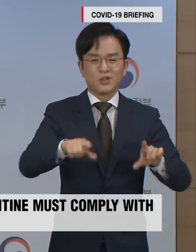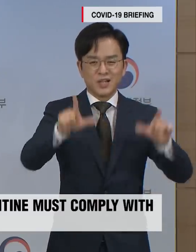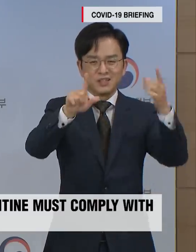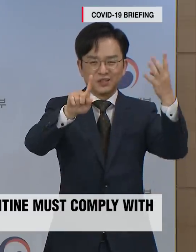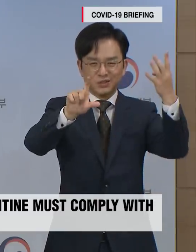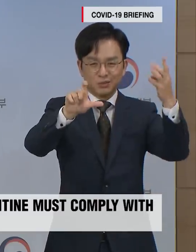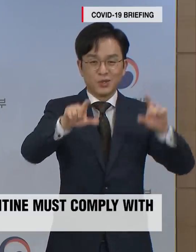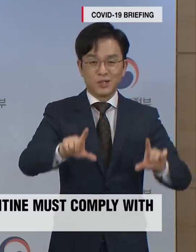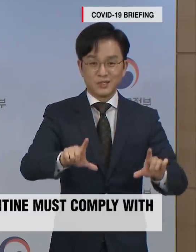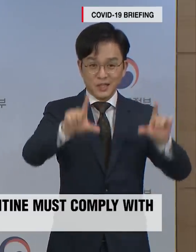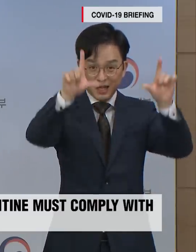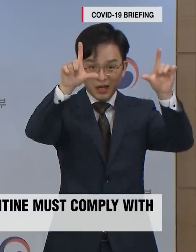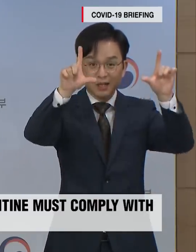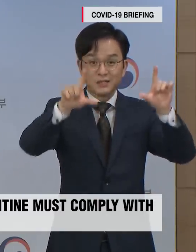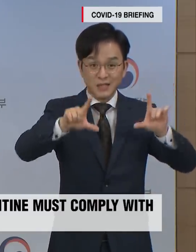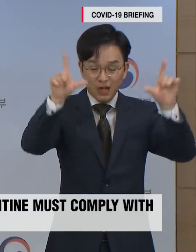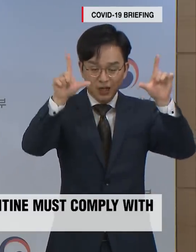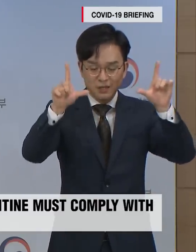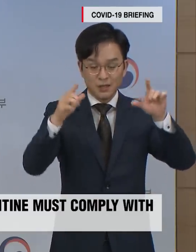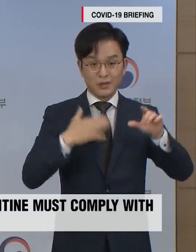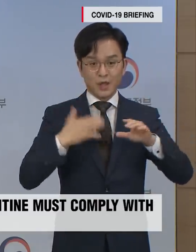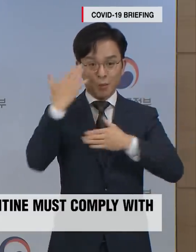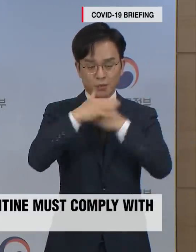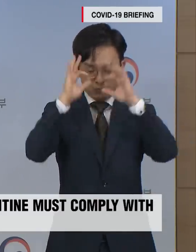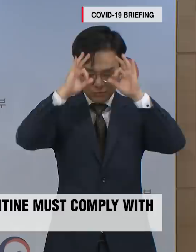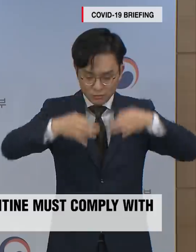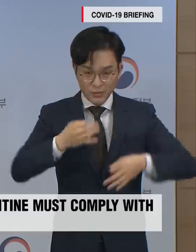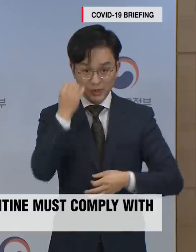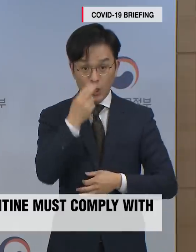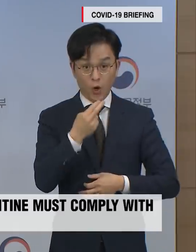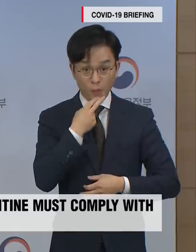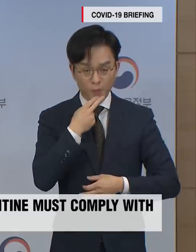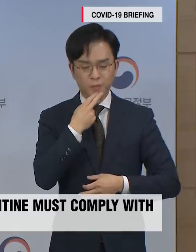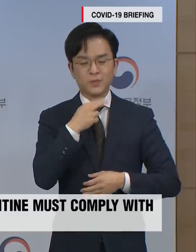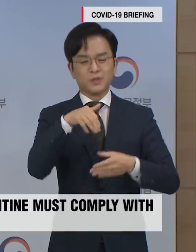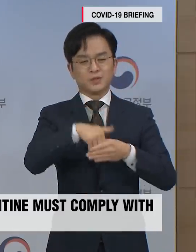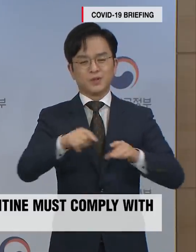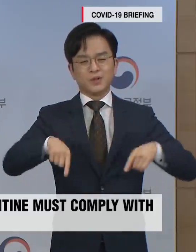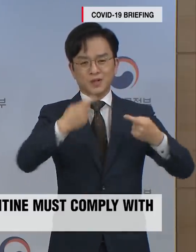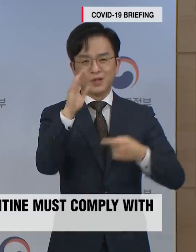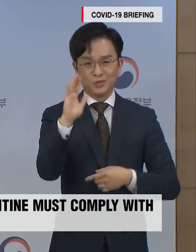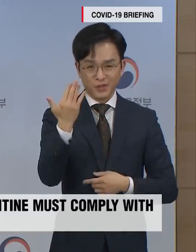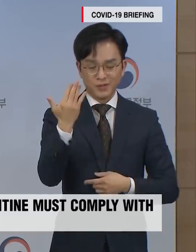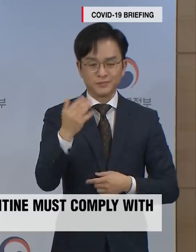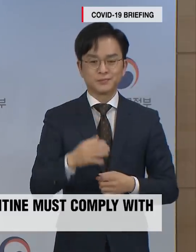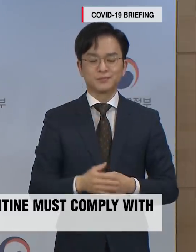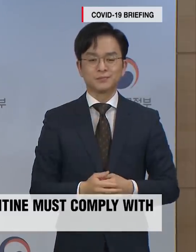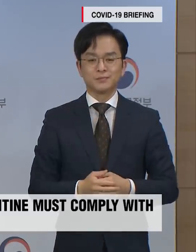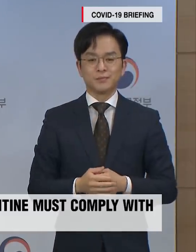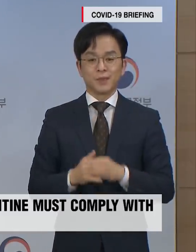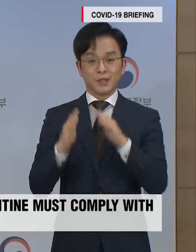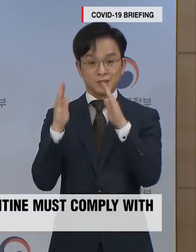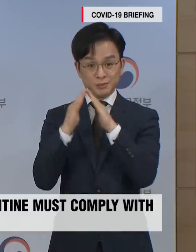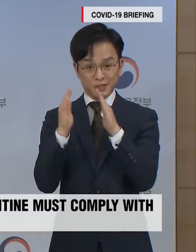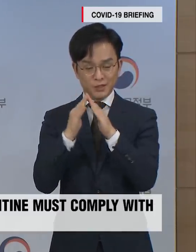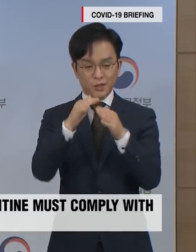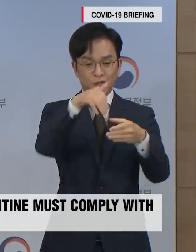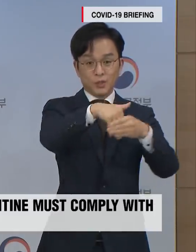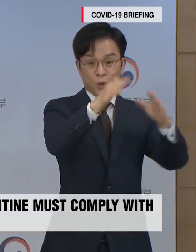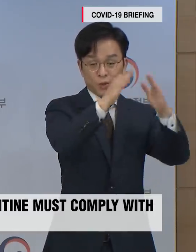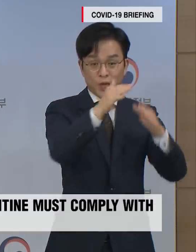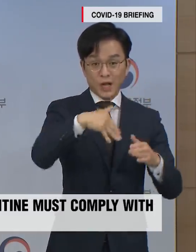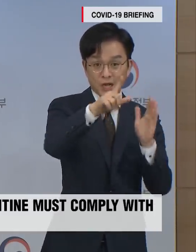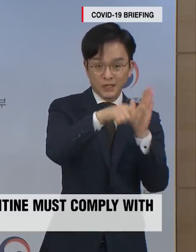the notification from April 1st, and those will be people who do not have symptoms of COVID-19. And when they're moving